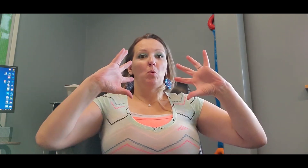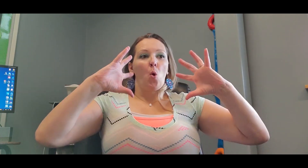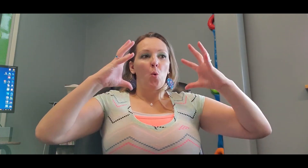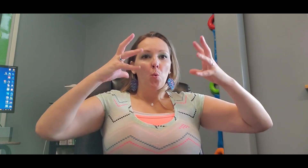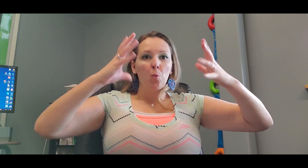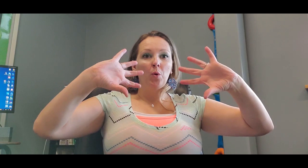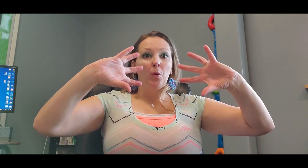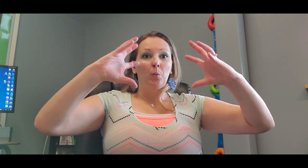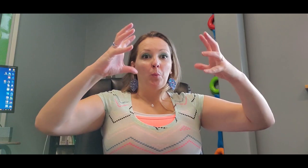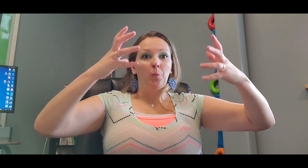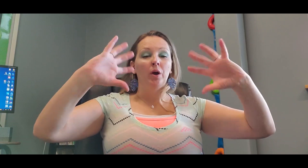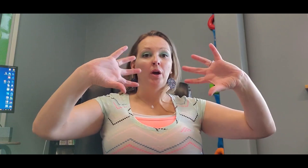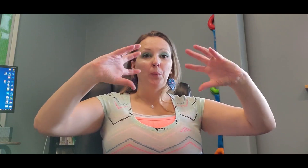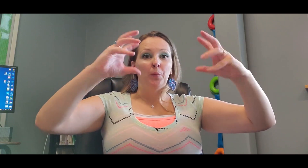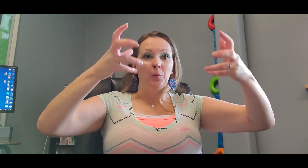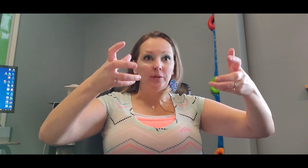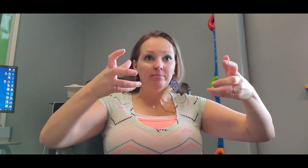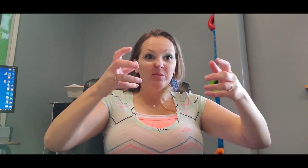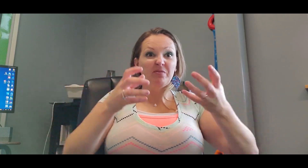a big beach ball.